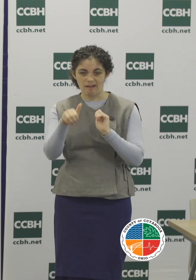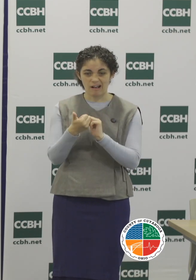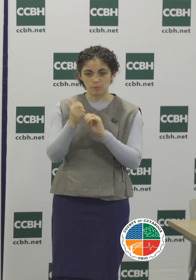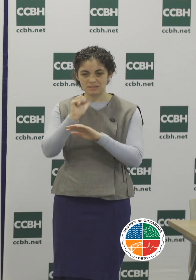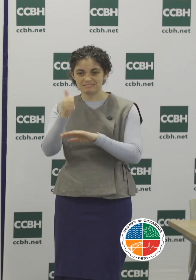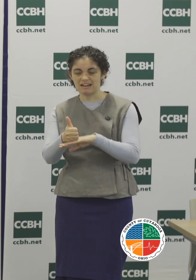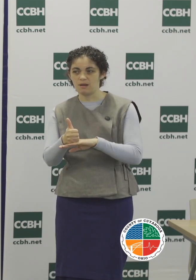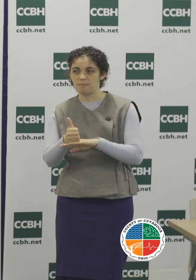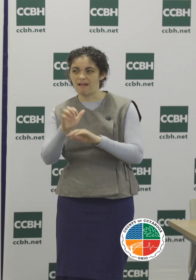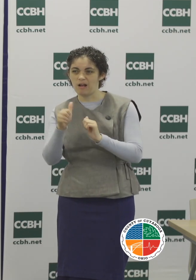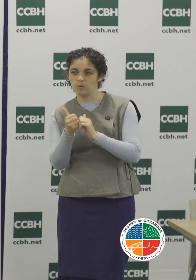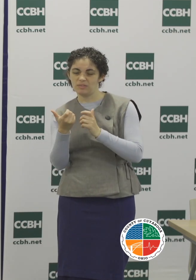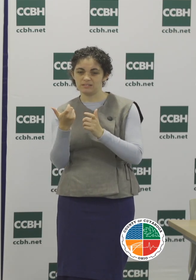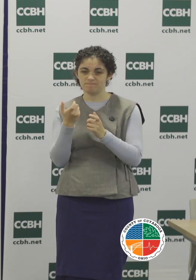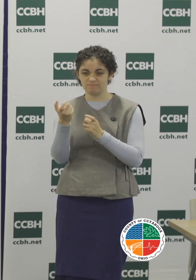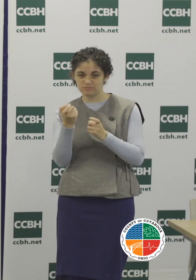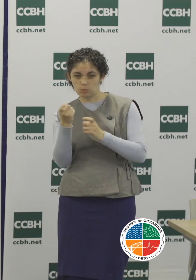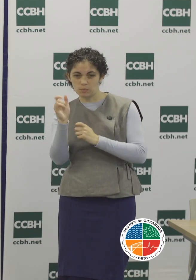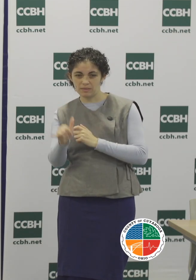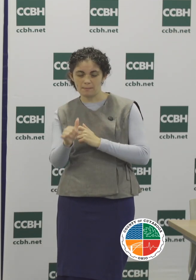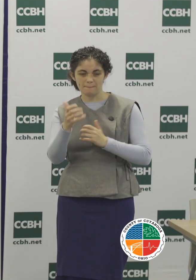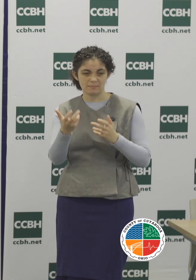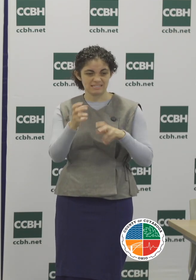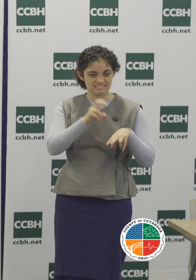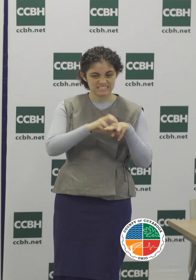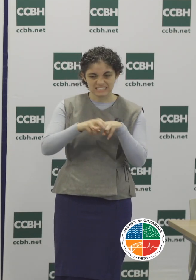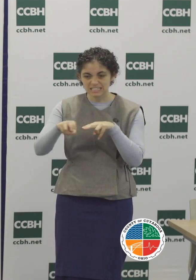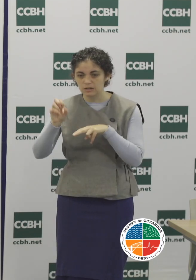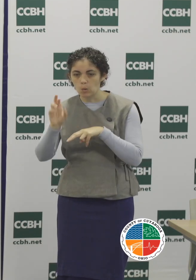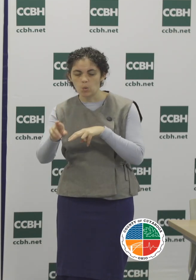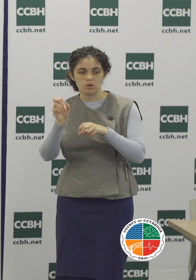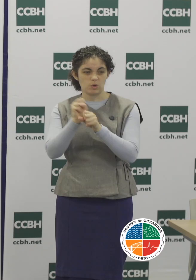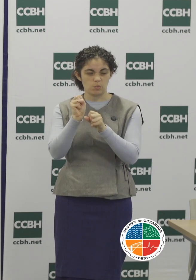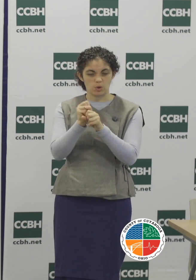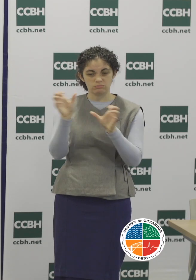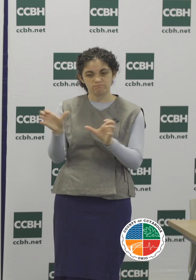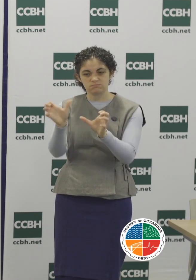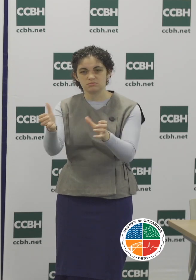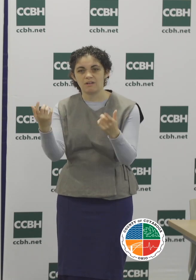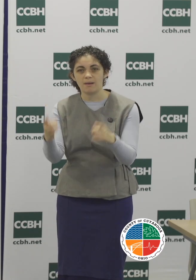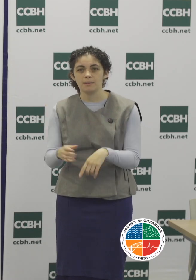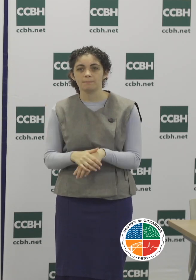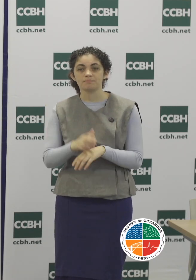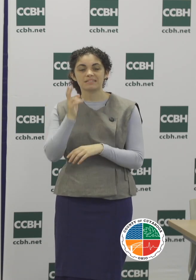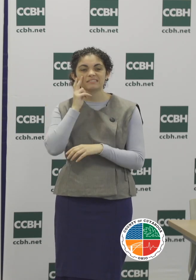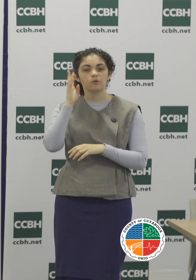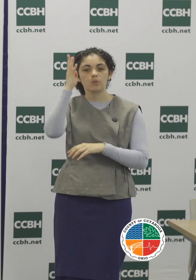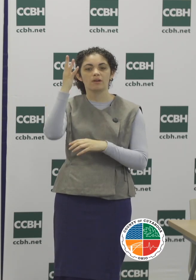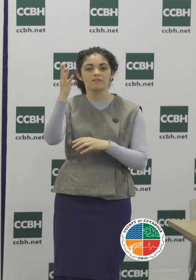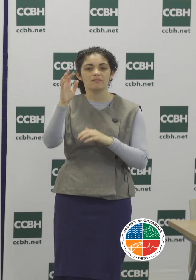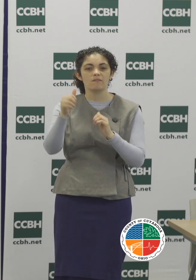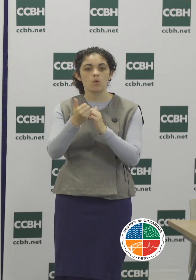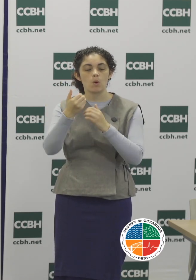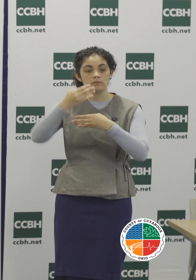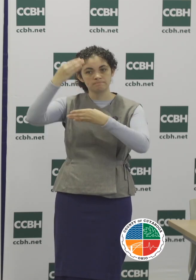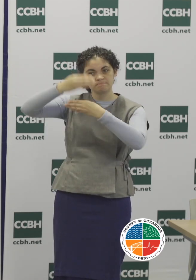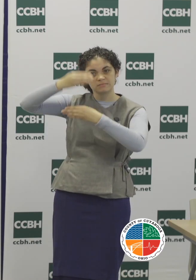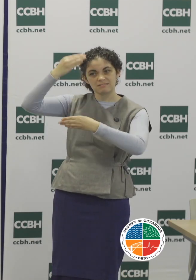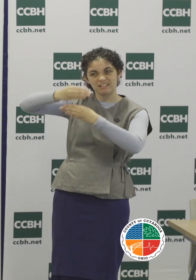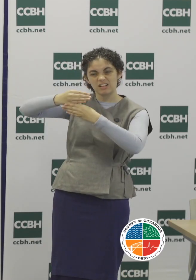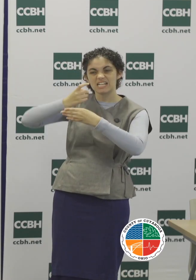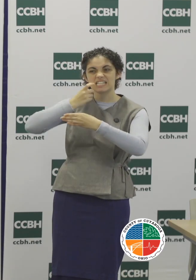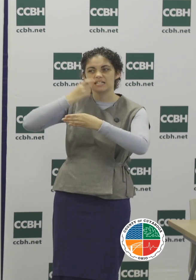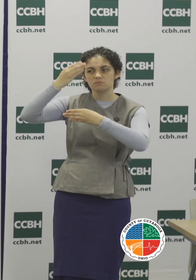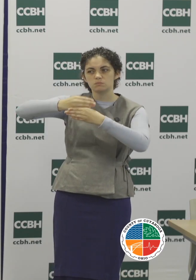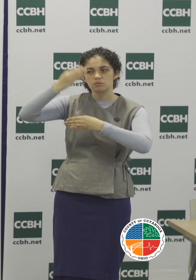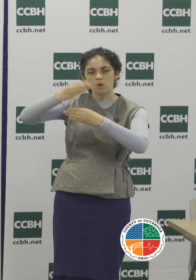the setting, whether it's seating or within their work procedures. We've seen creative use of plexiglass we've seen a